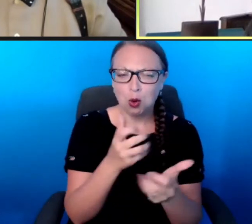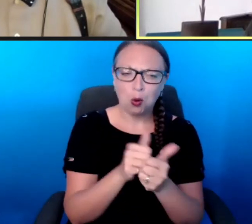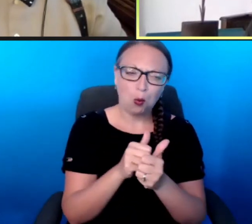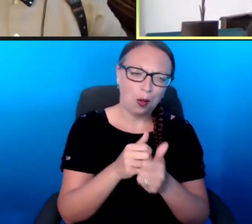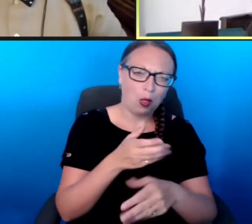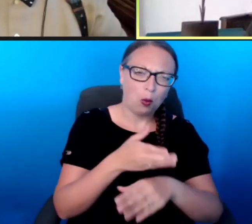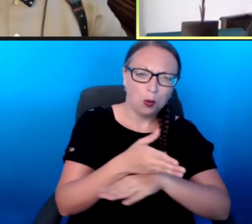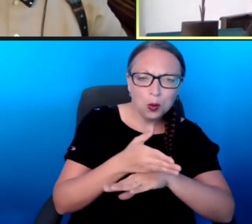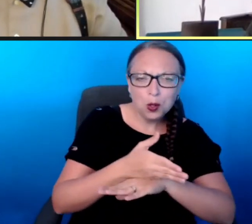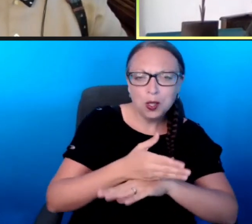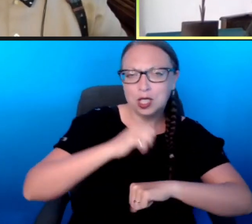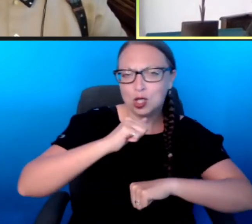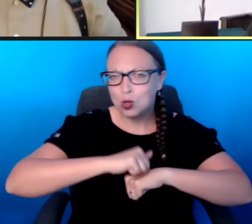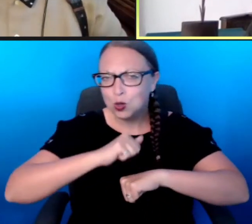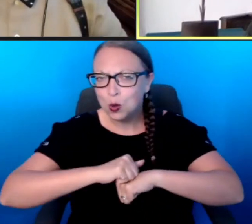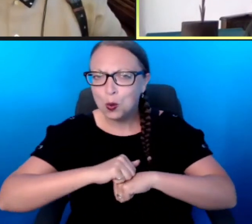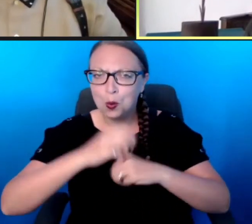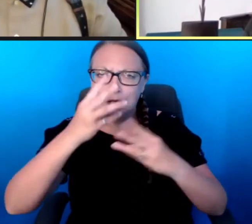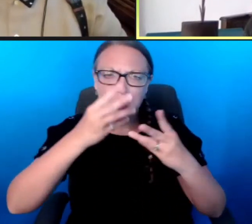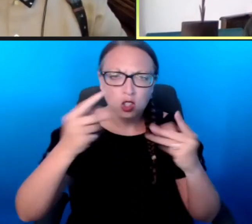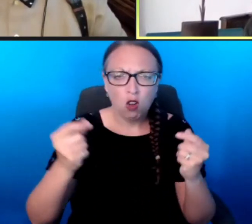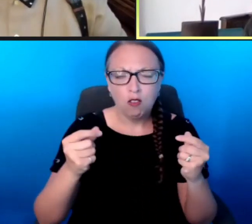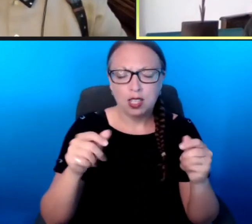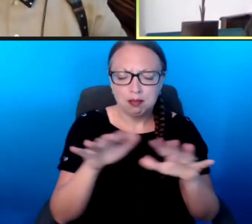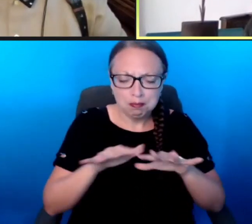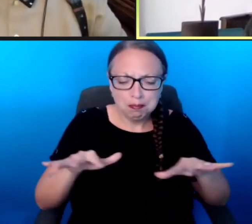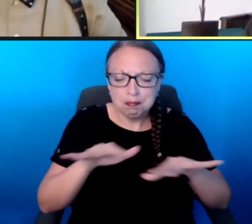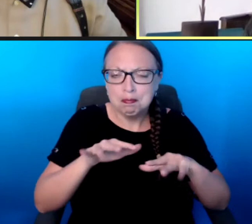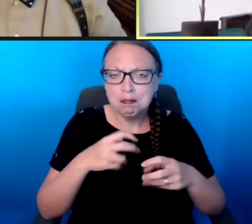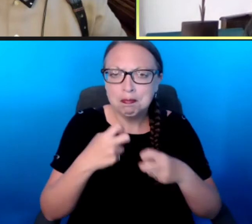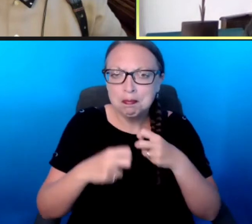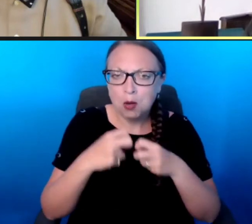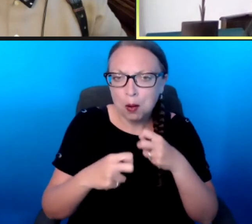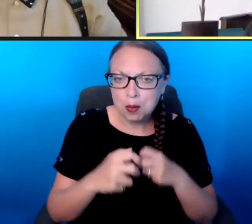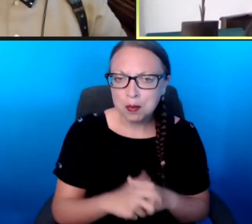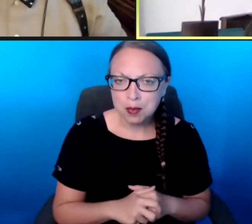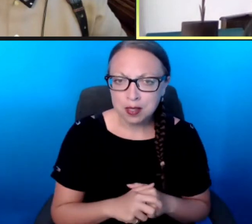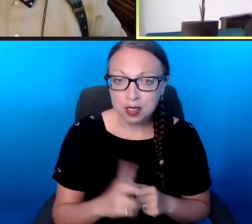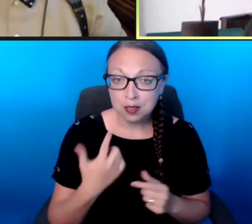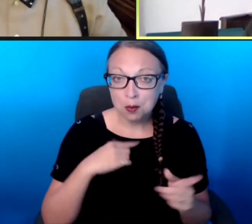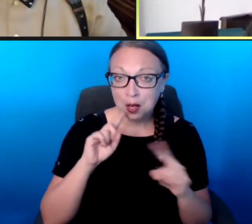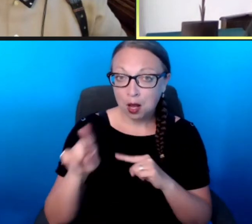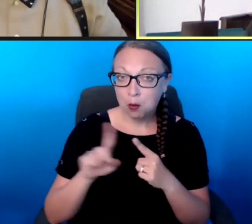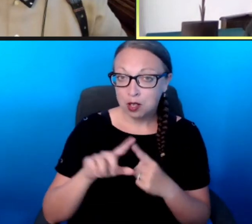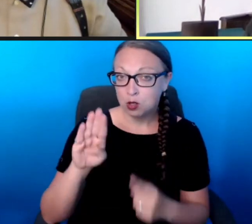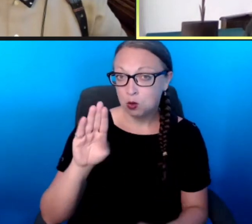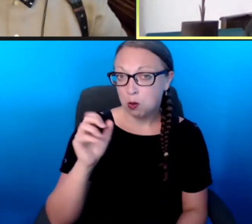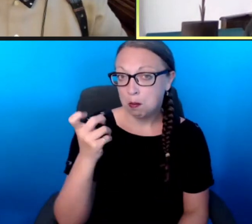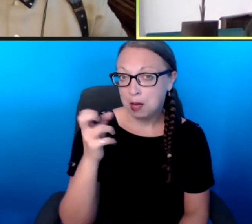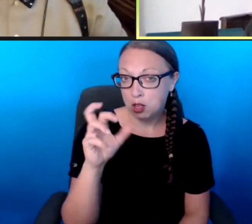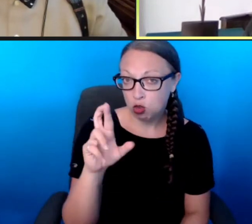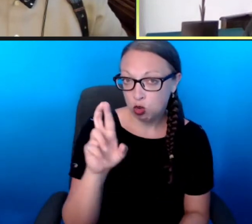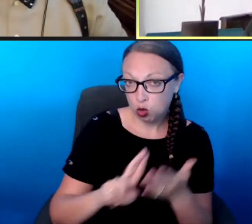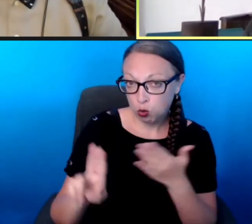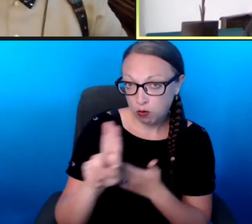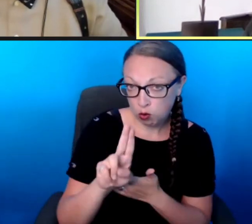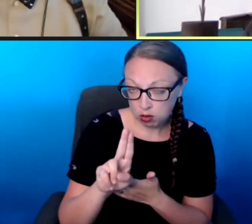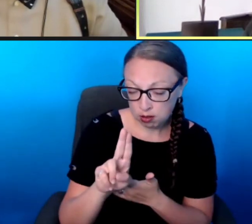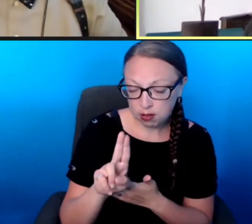solving spatial problems. And so when I attended Baker University, my